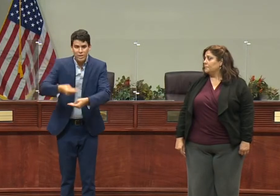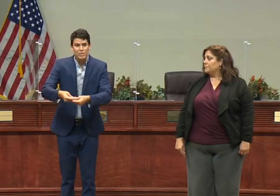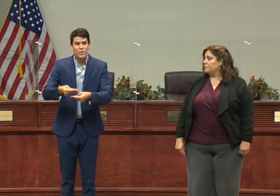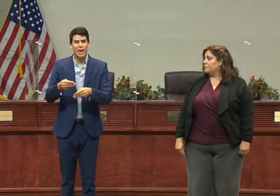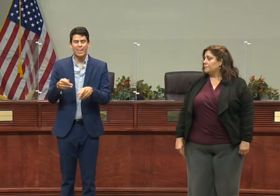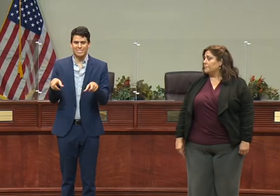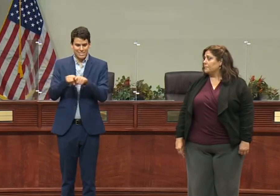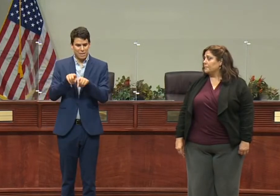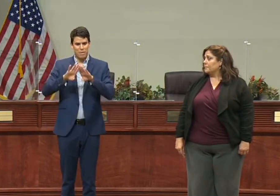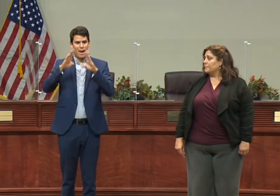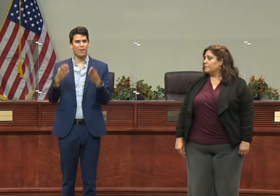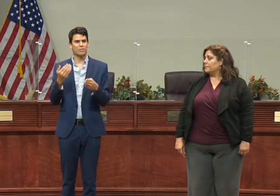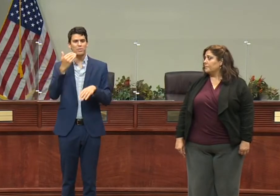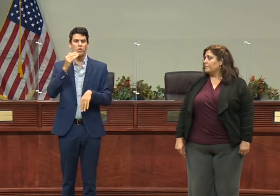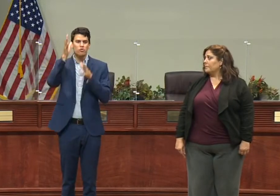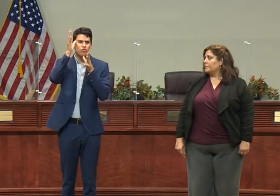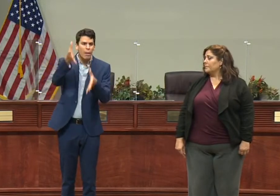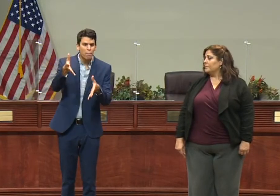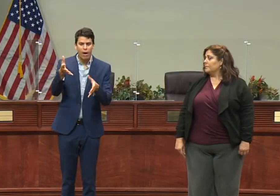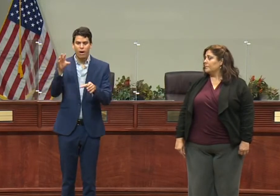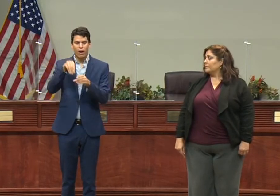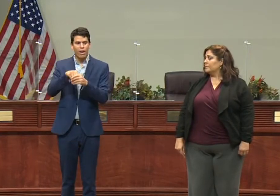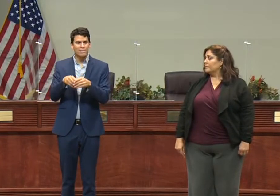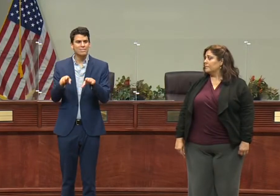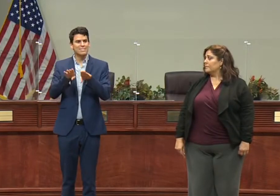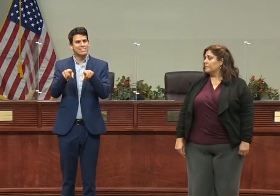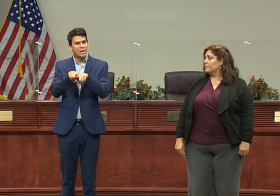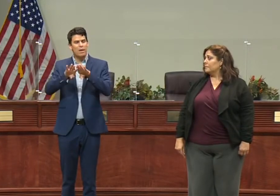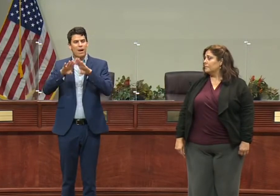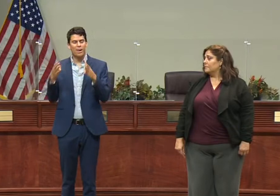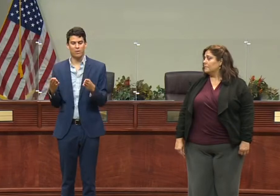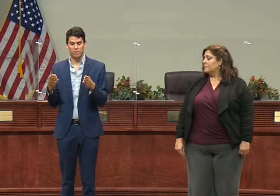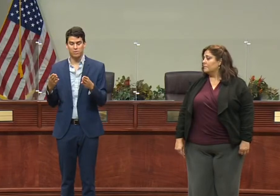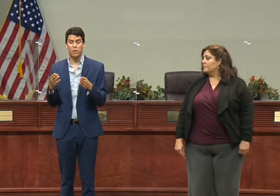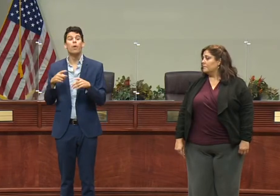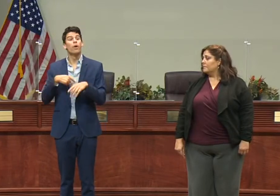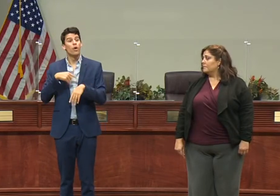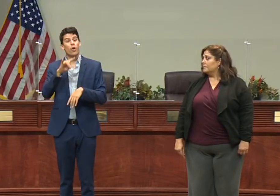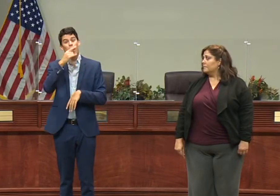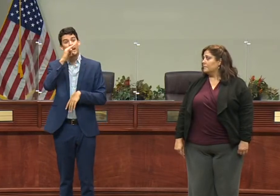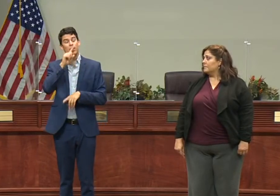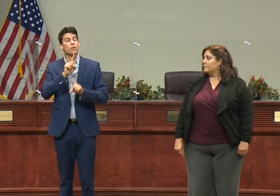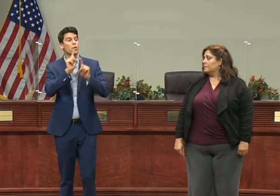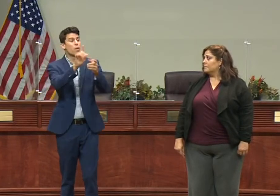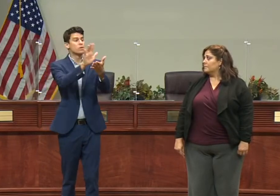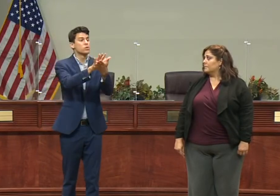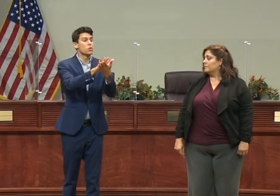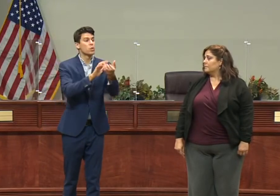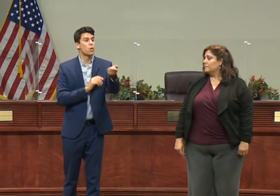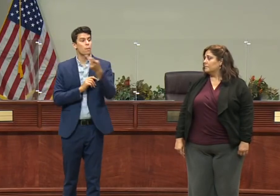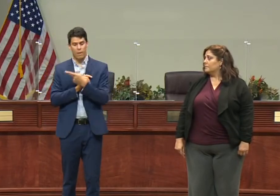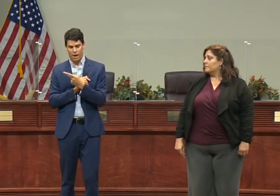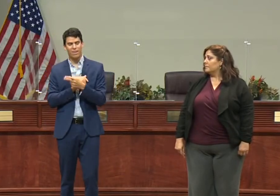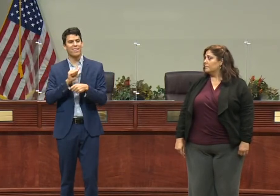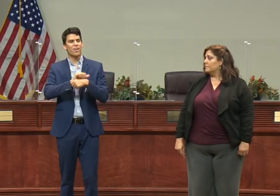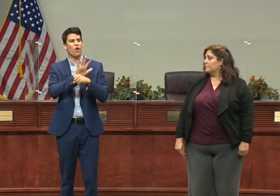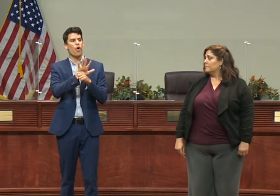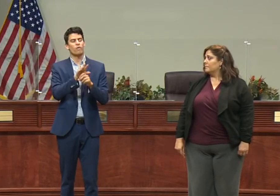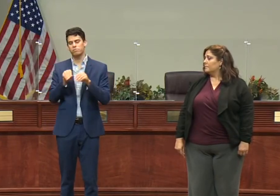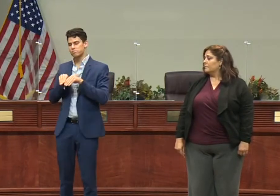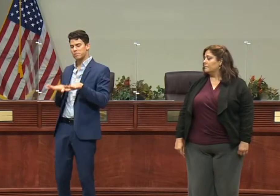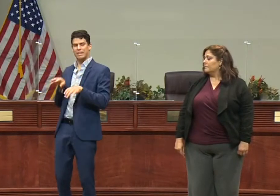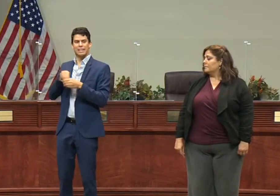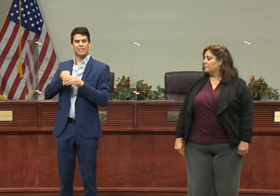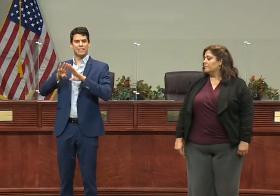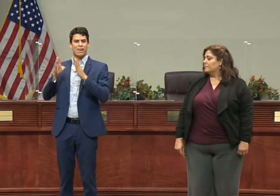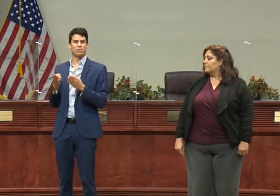una misma casa, y los niños cuando vayan a la escuela trayendo la infección a la casa. With regard to the people that are